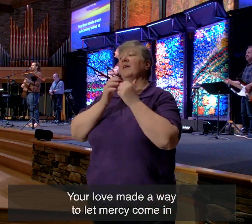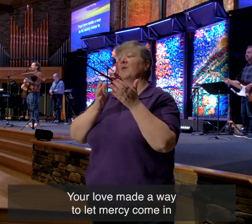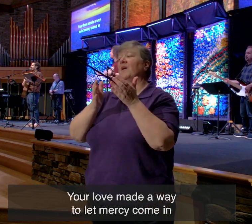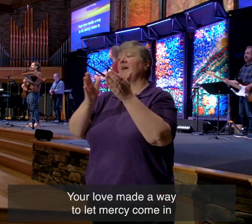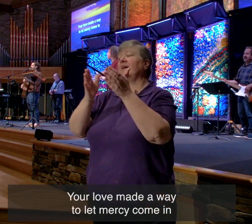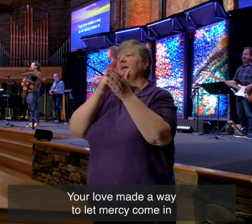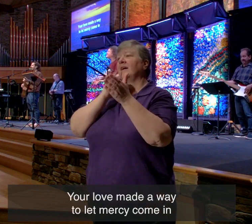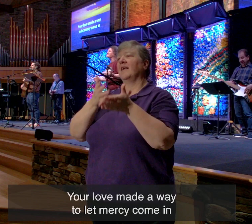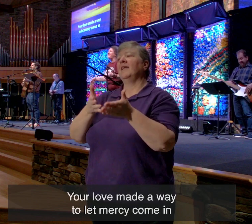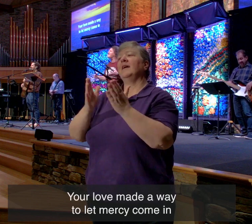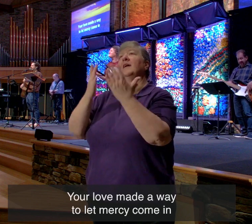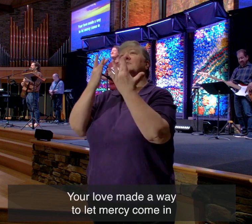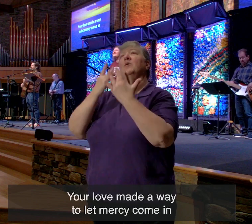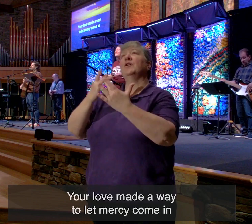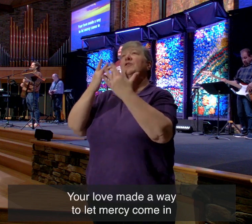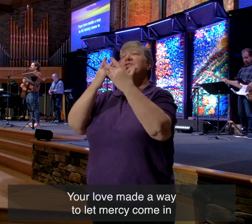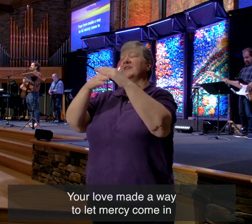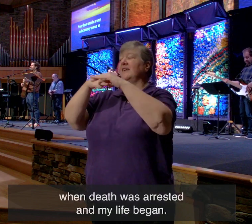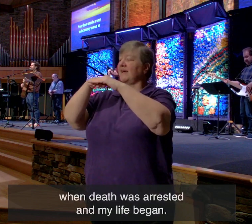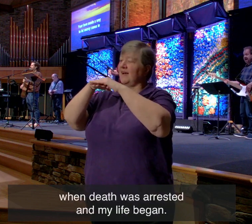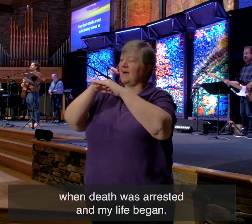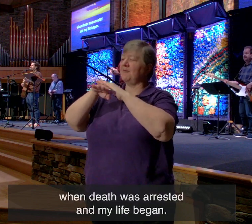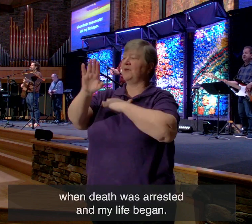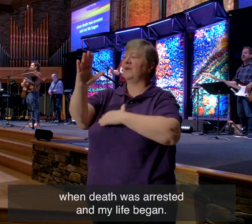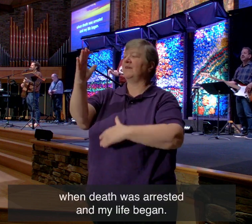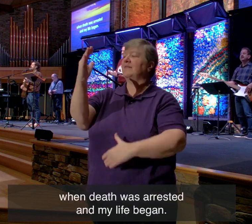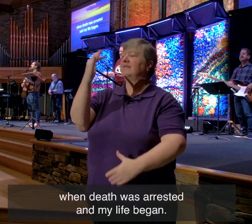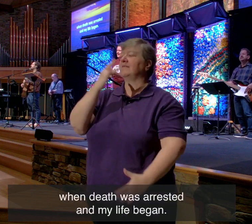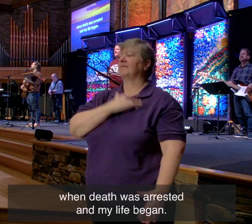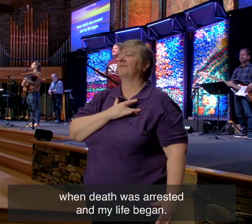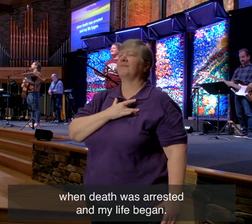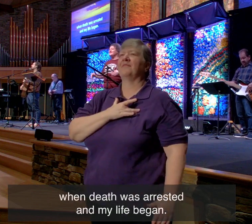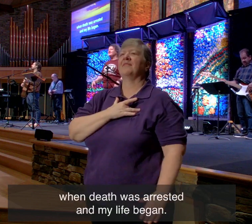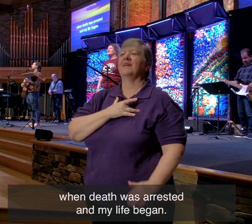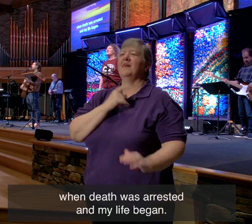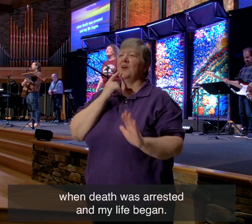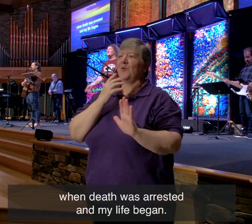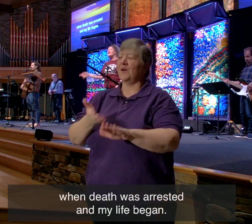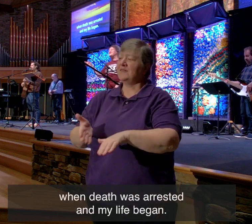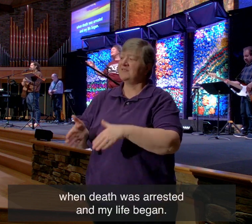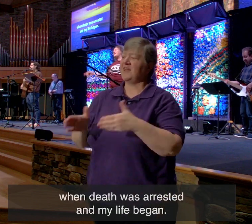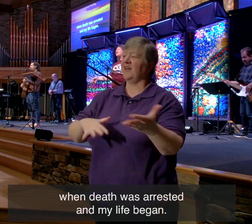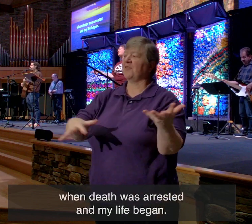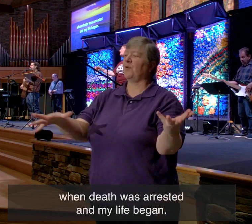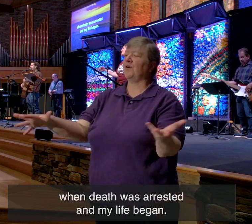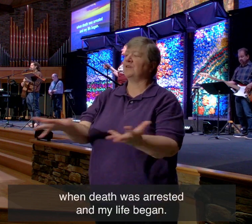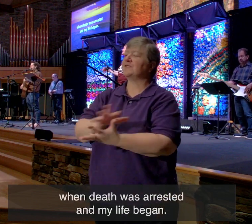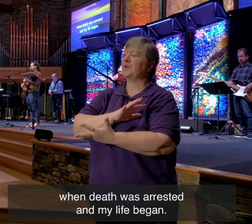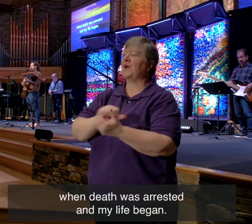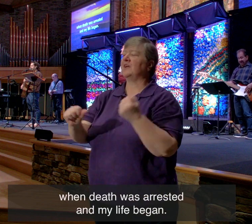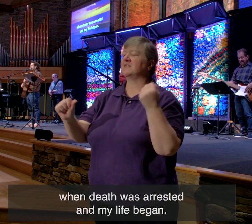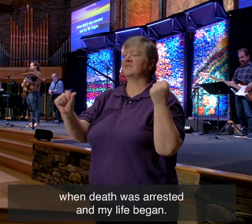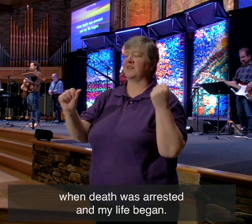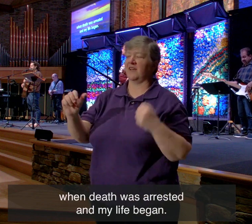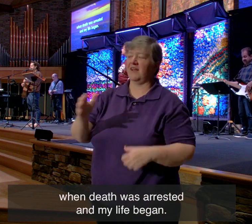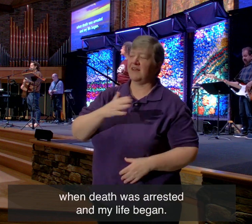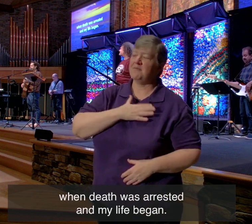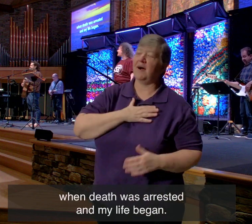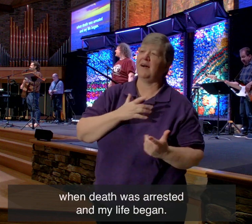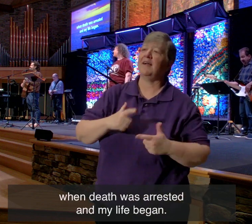Your love made a way to let mercy come in. When death